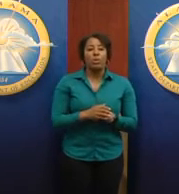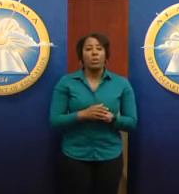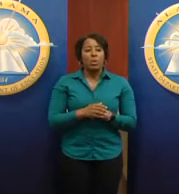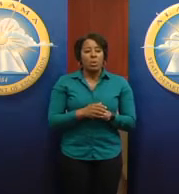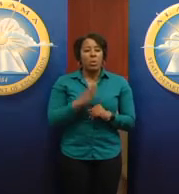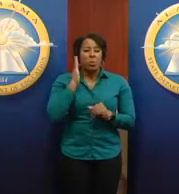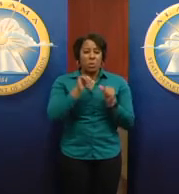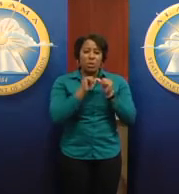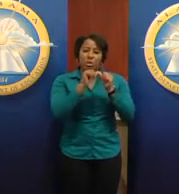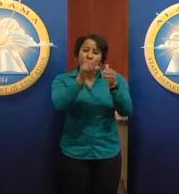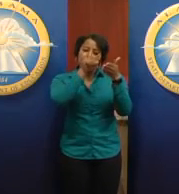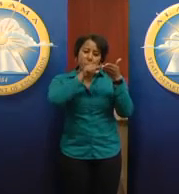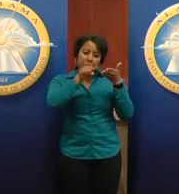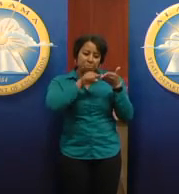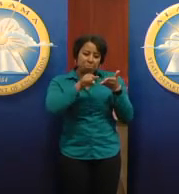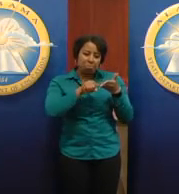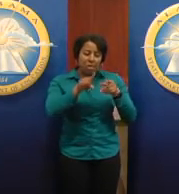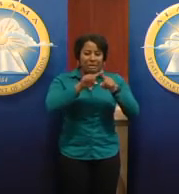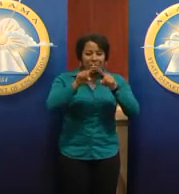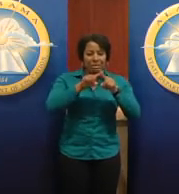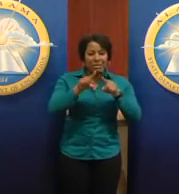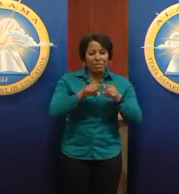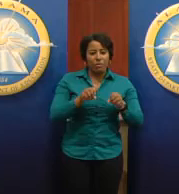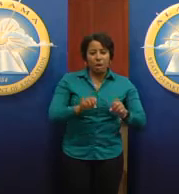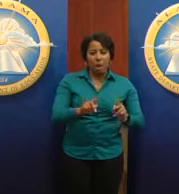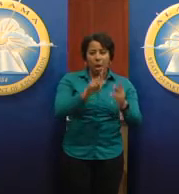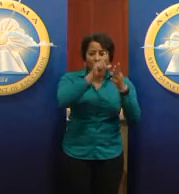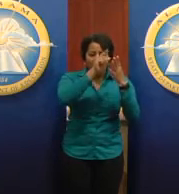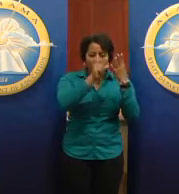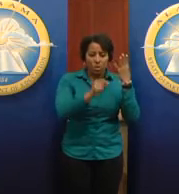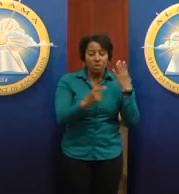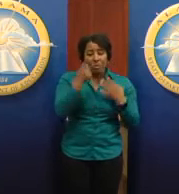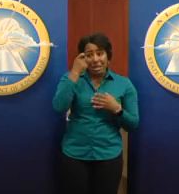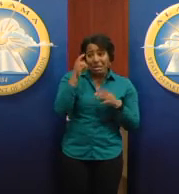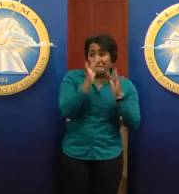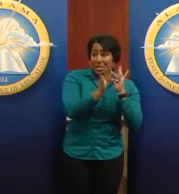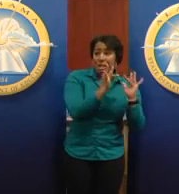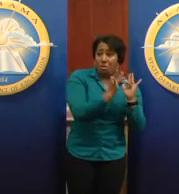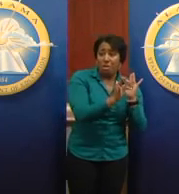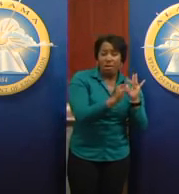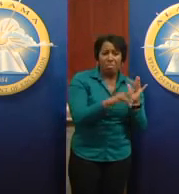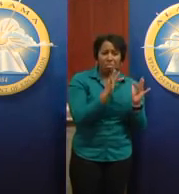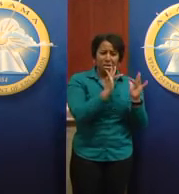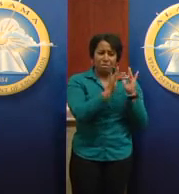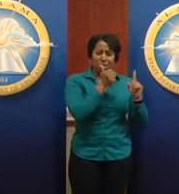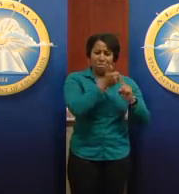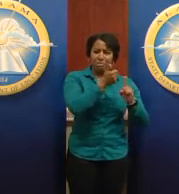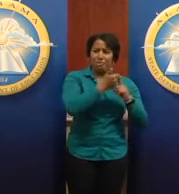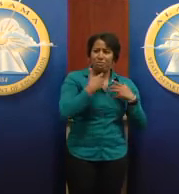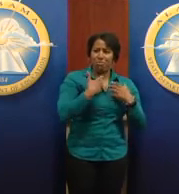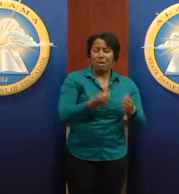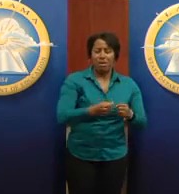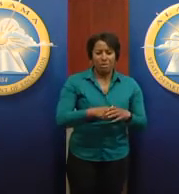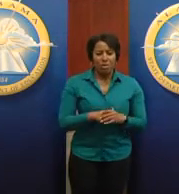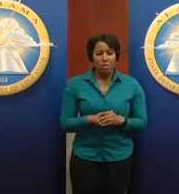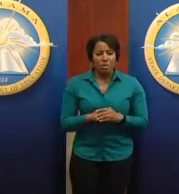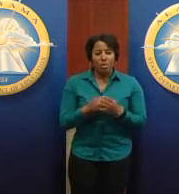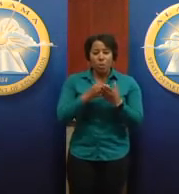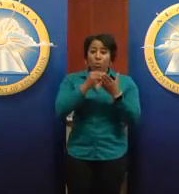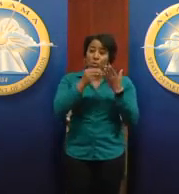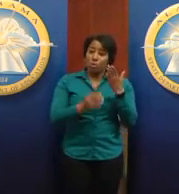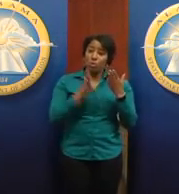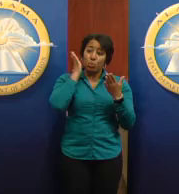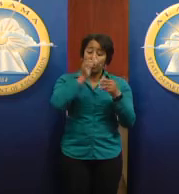explore opportunities because of the power of the internet. So an example would be that students are going to get used to this kind of